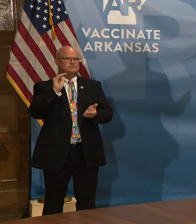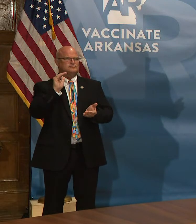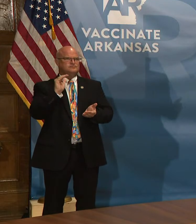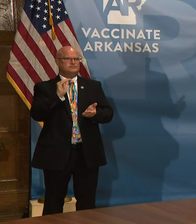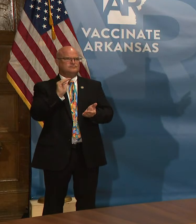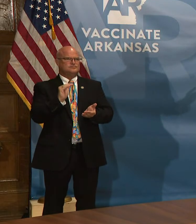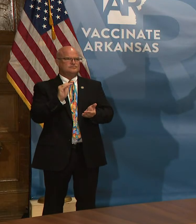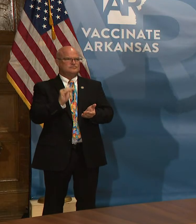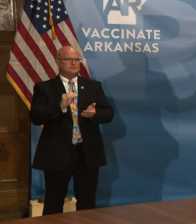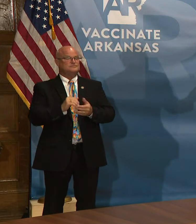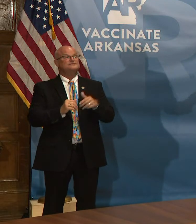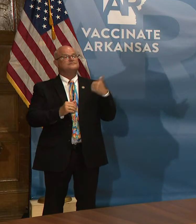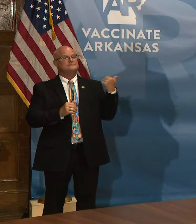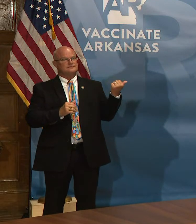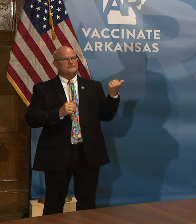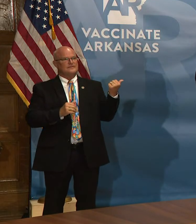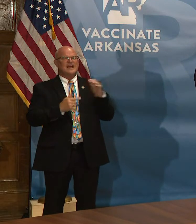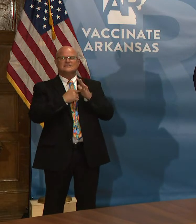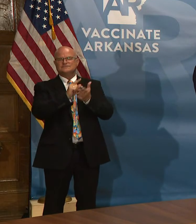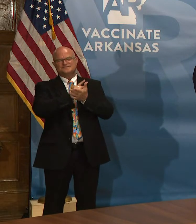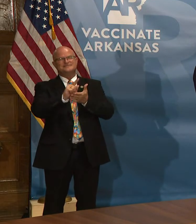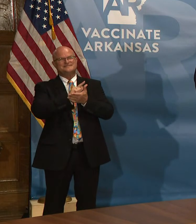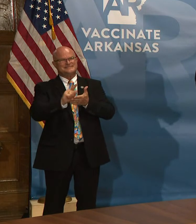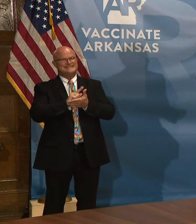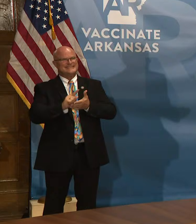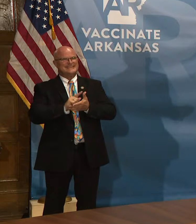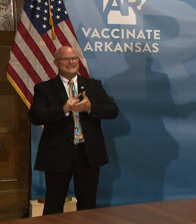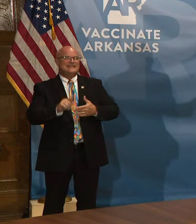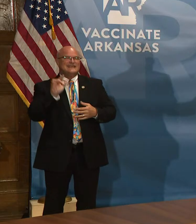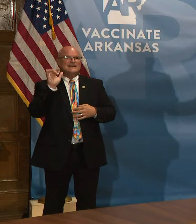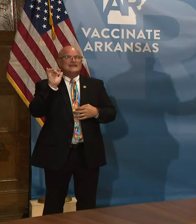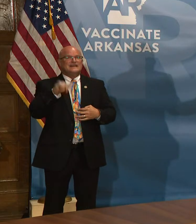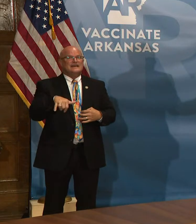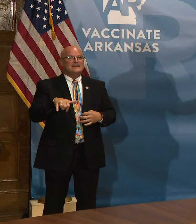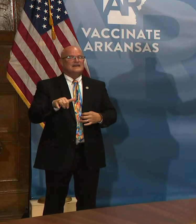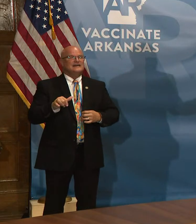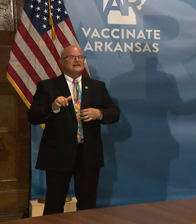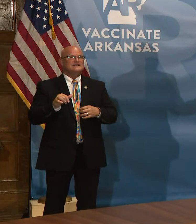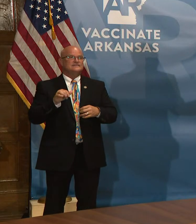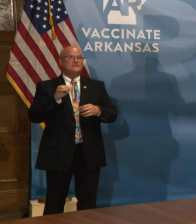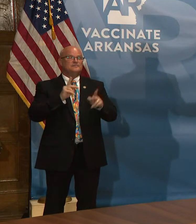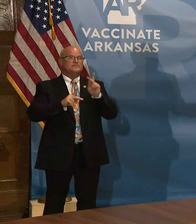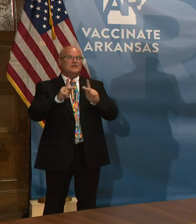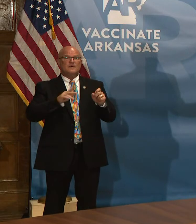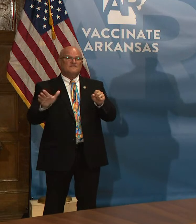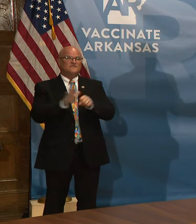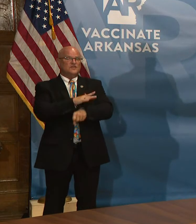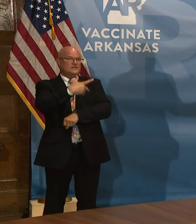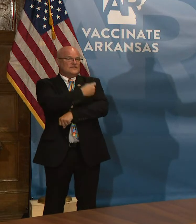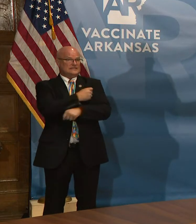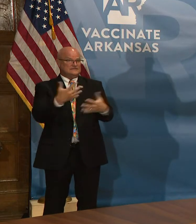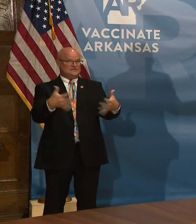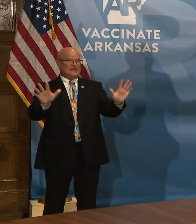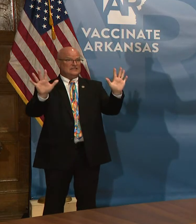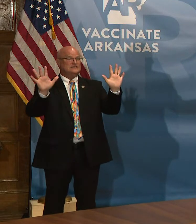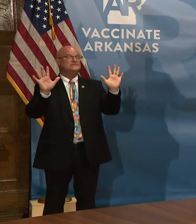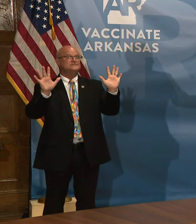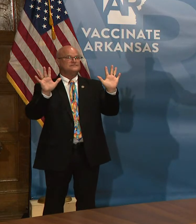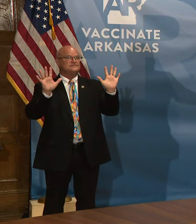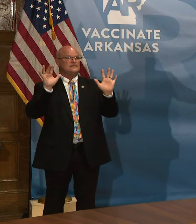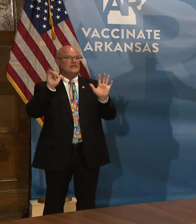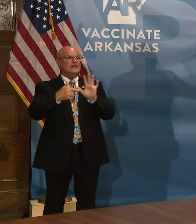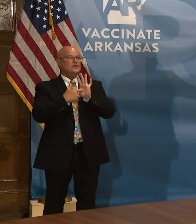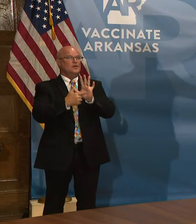And then this is what I show every week as to those that are fully vaccinated.